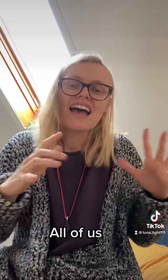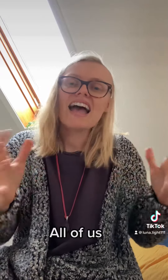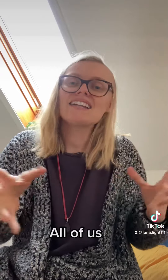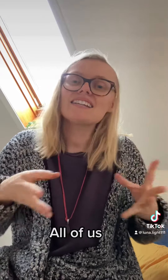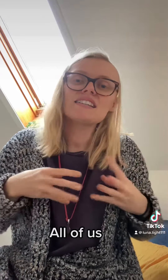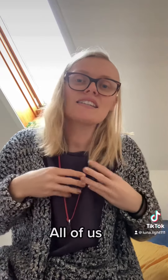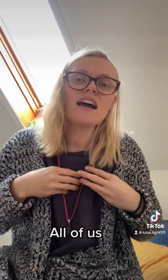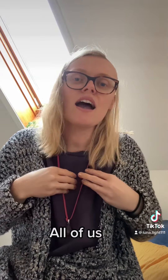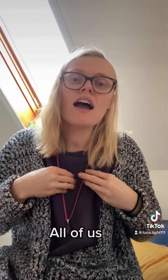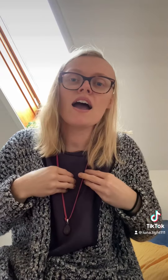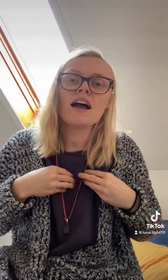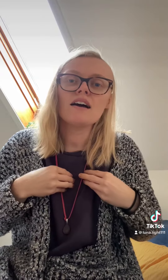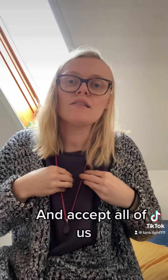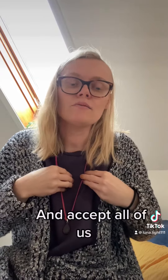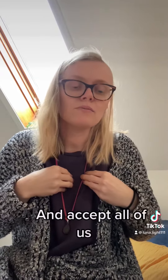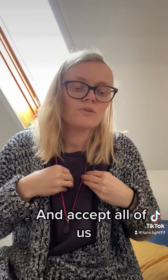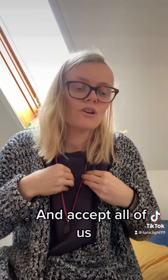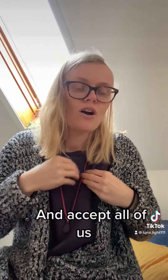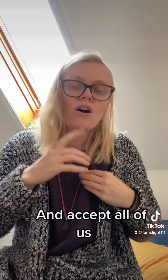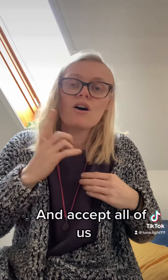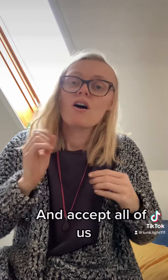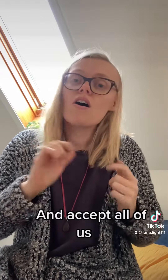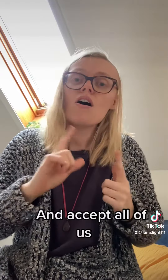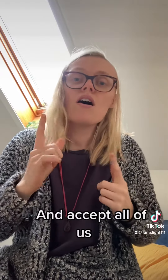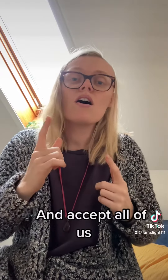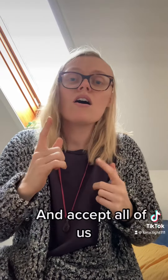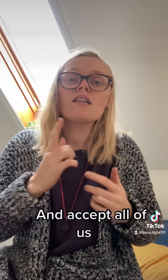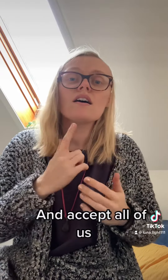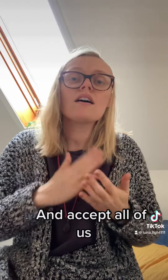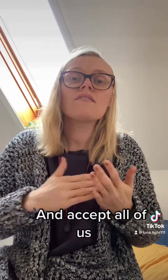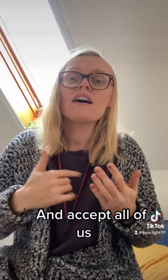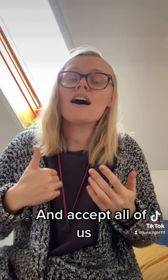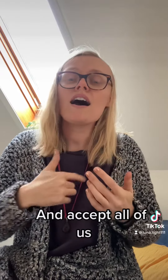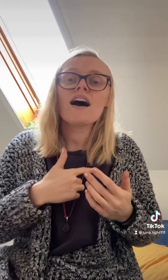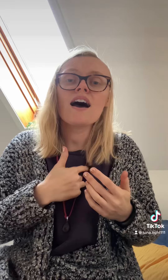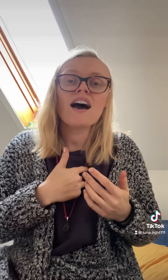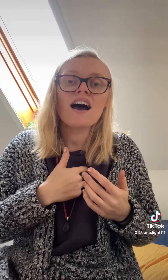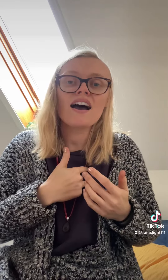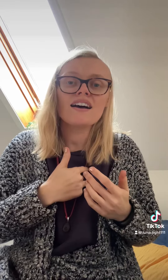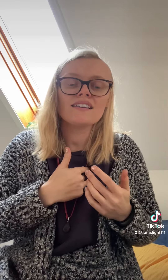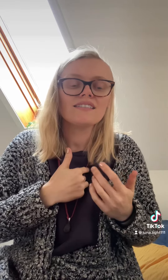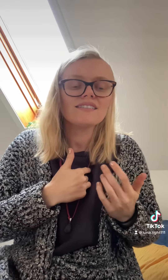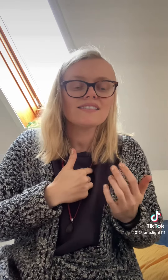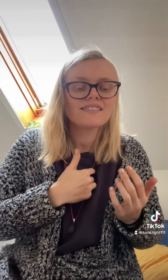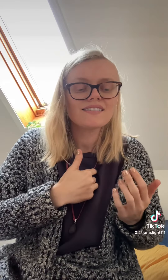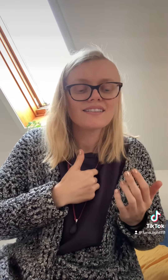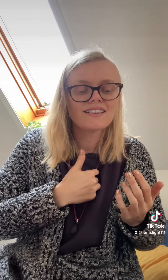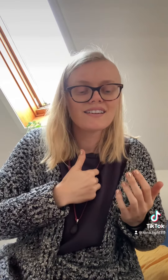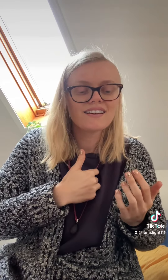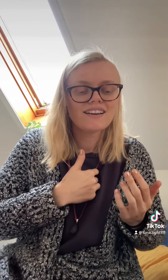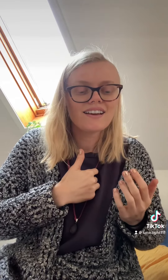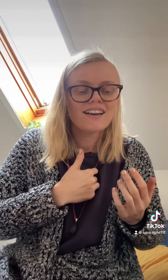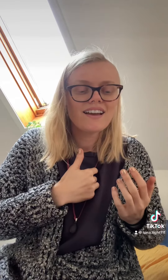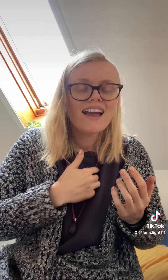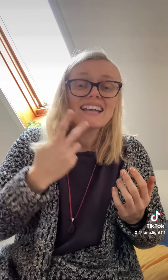and accept all of us and